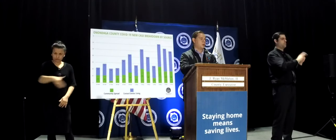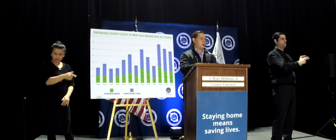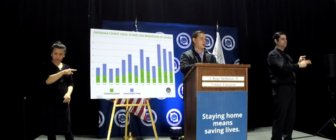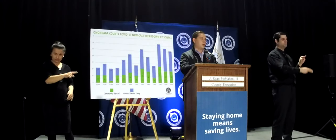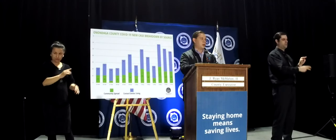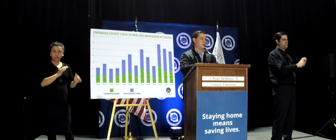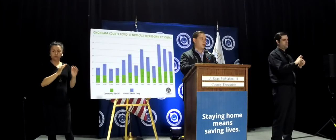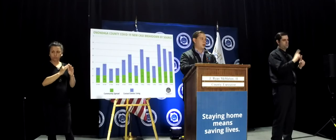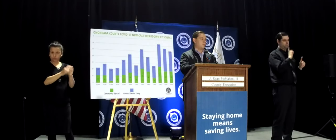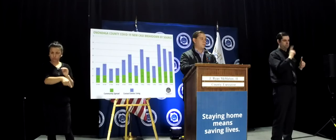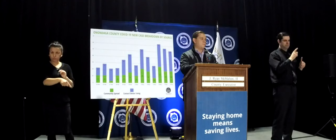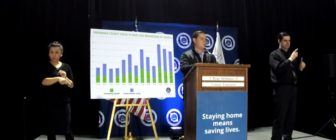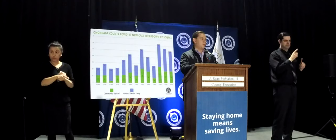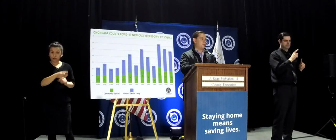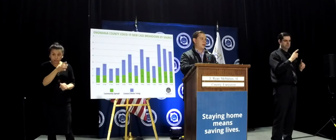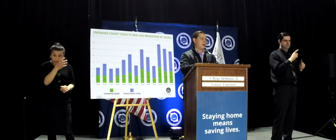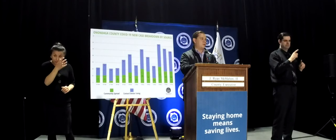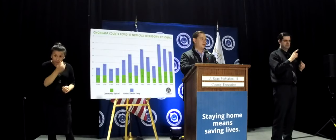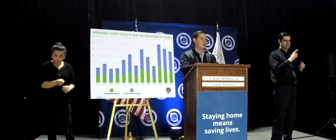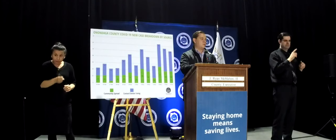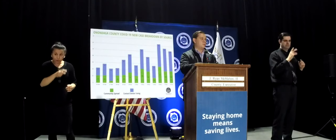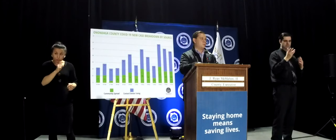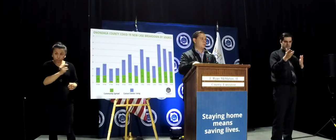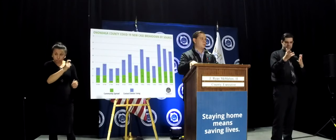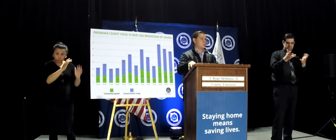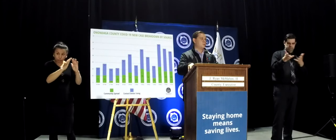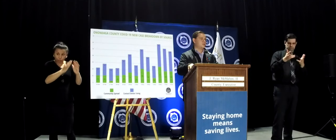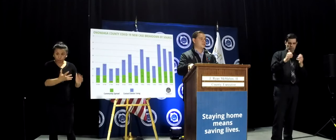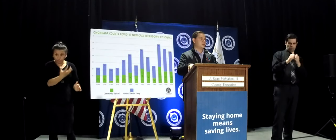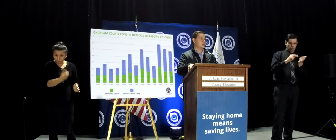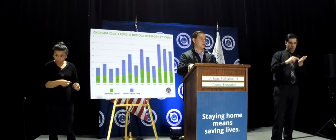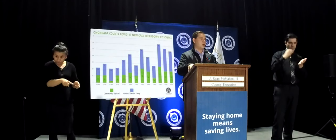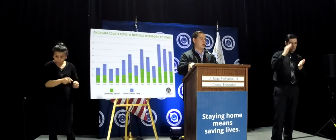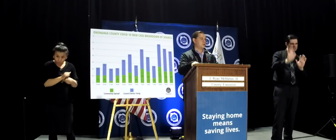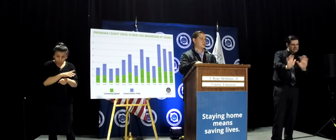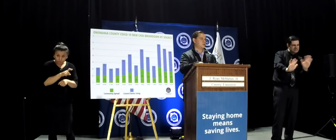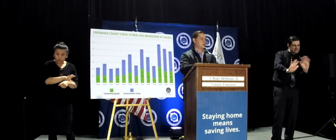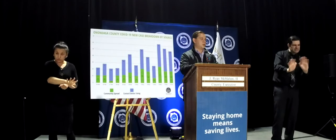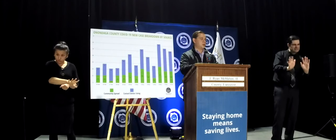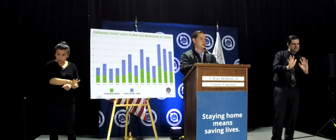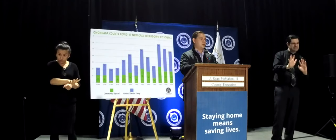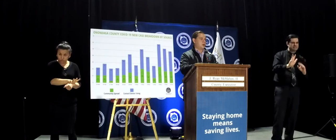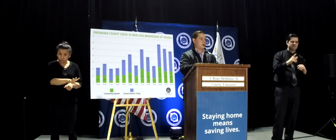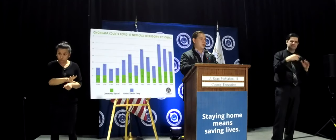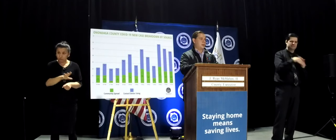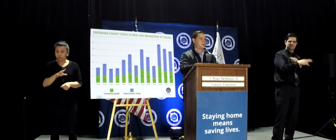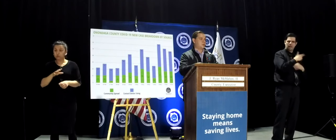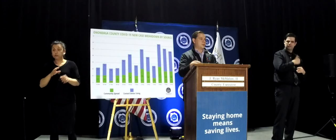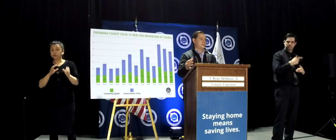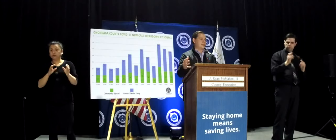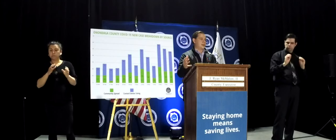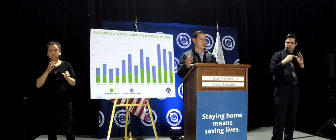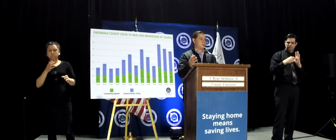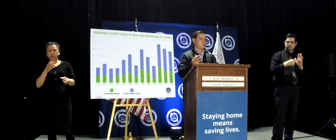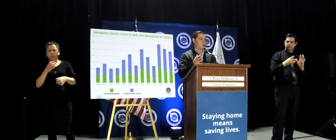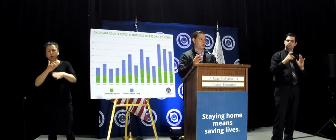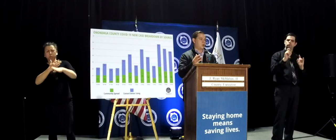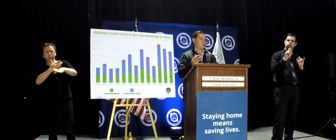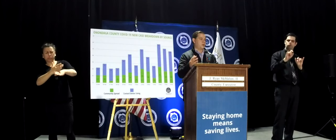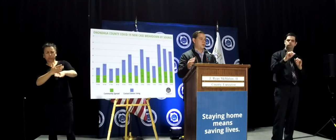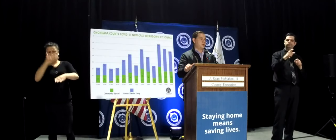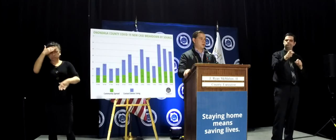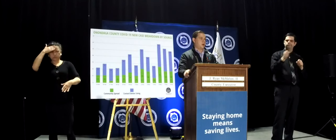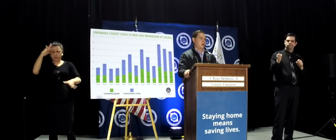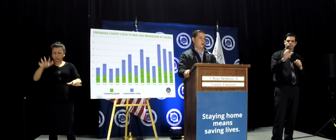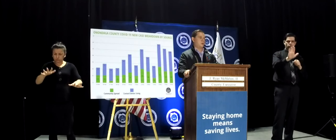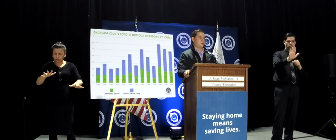now, and we have a facility, a large facility that is going to take more